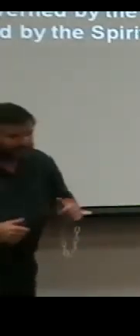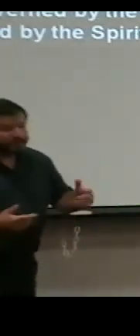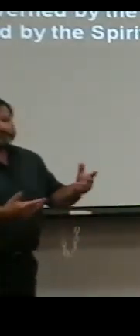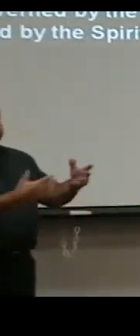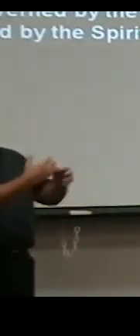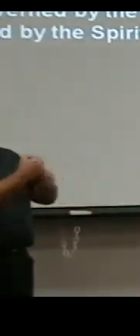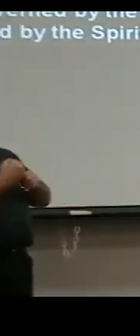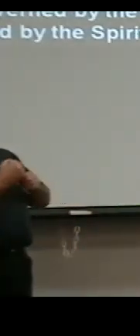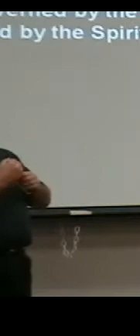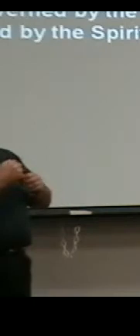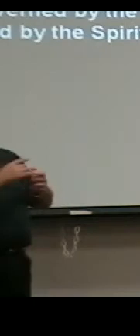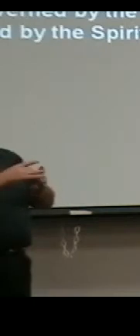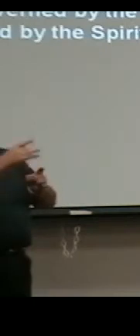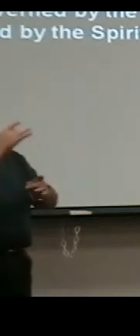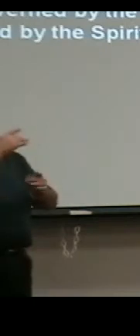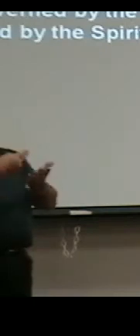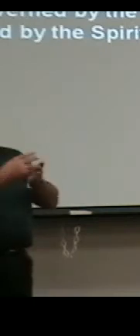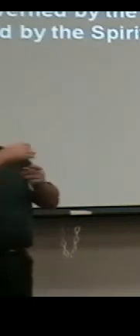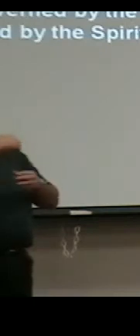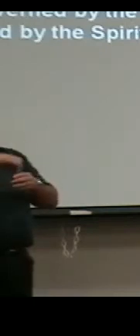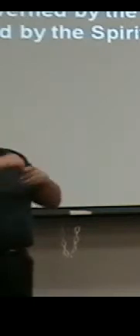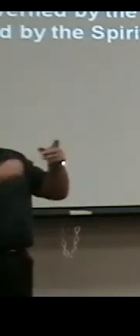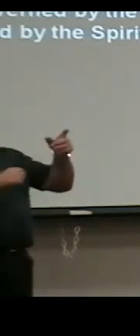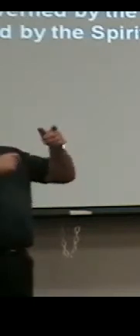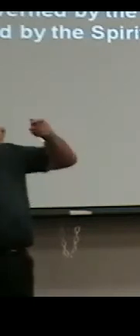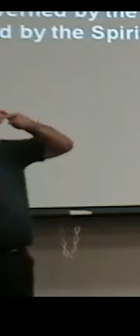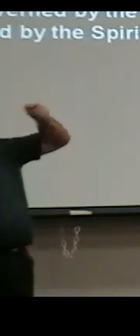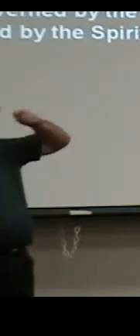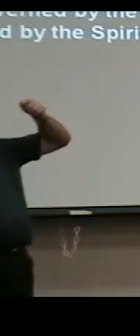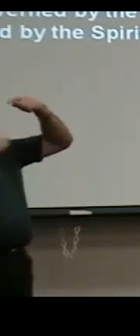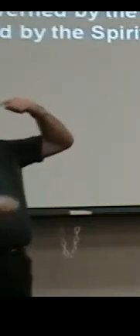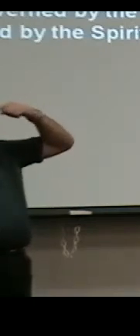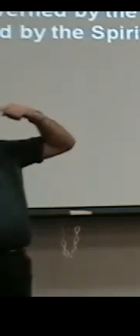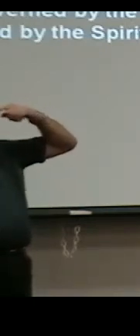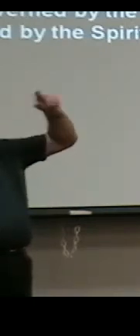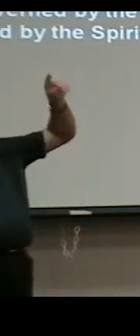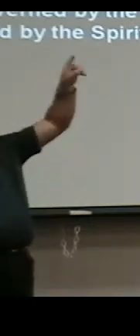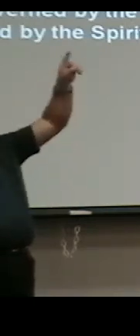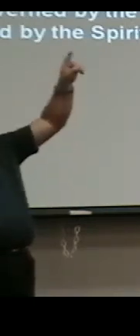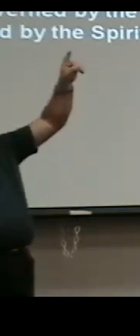But when we're baptized, we get that spirit inside of us. It rules our mind.